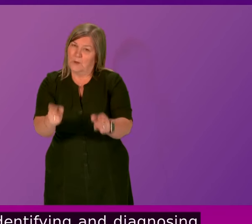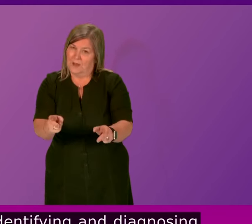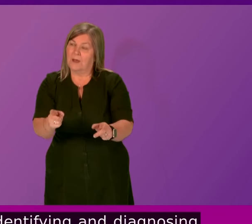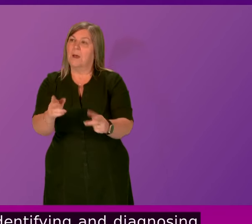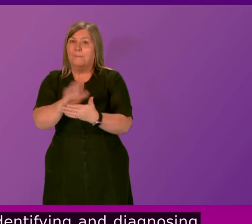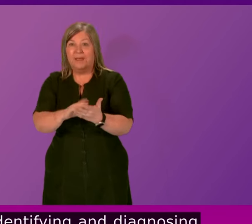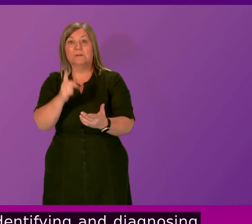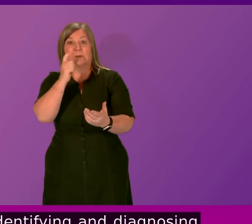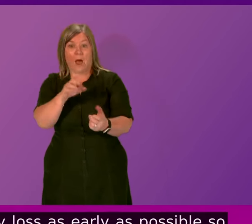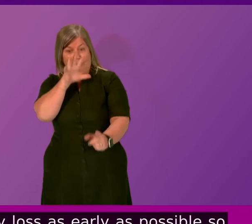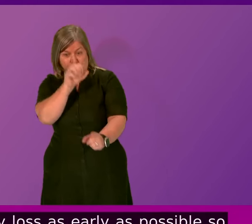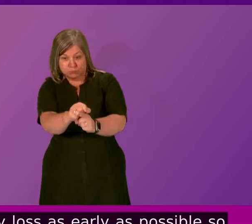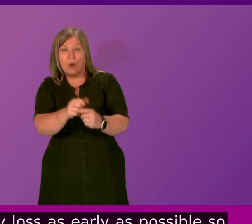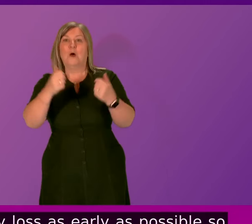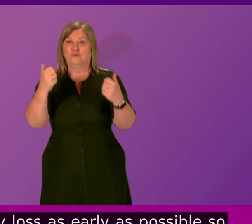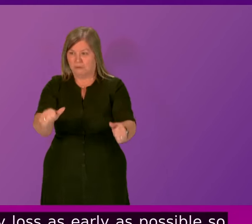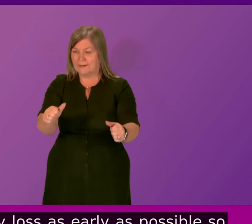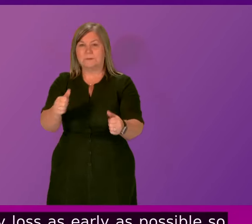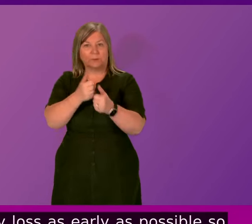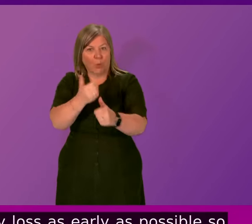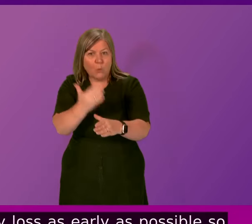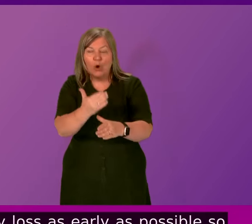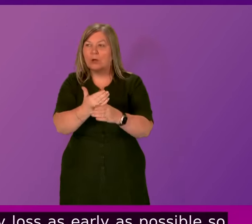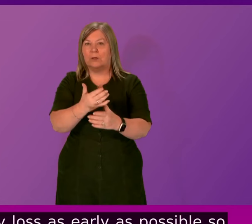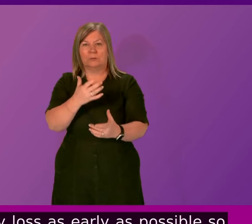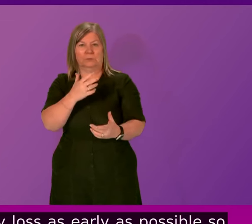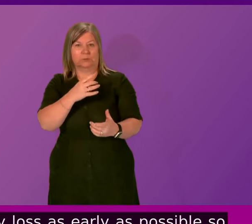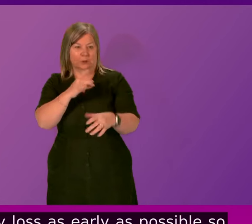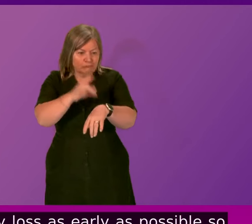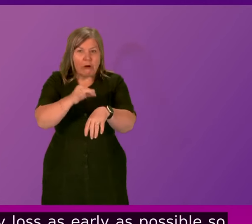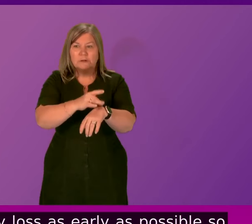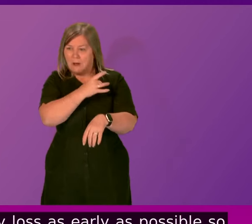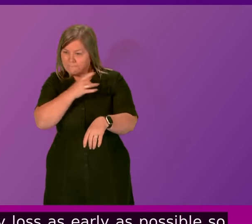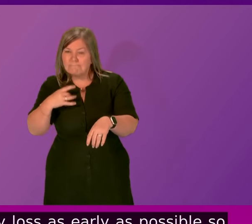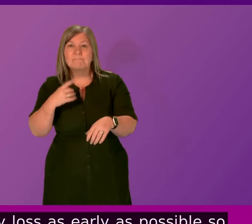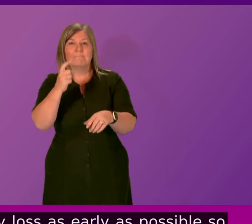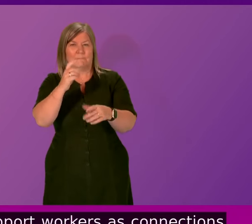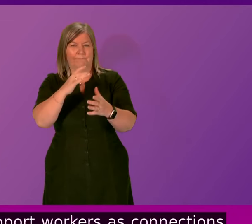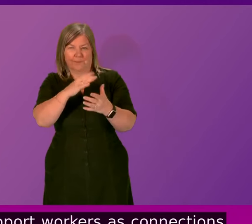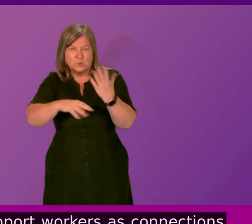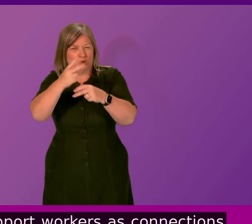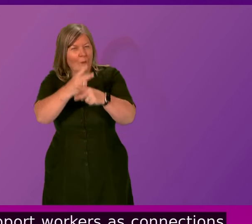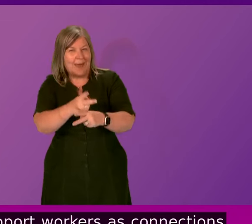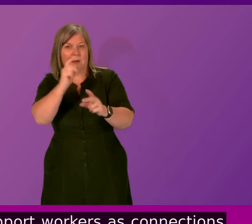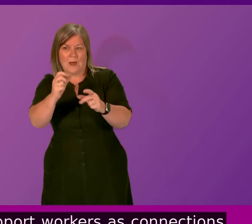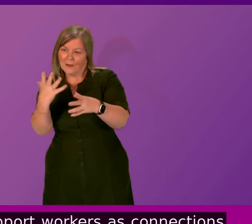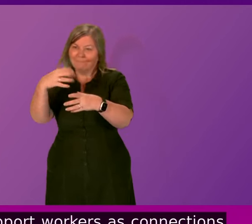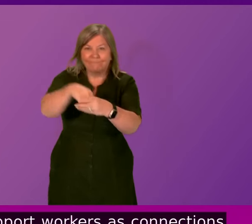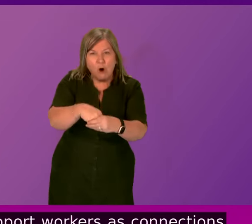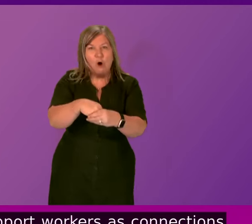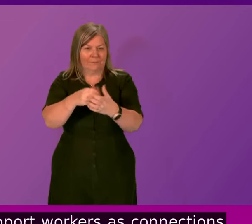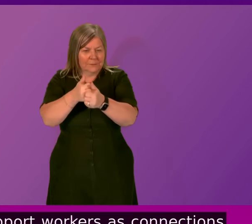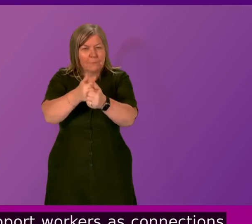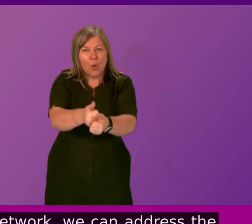address, as support workers, as clinicians, as part of the social care network, we can address the unique challenges